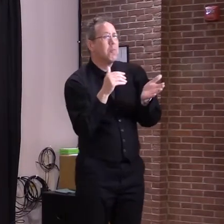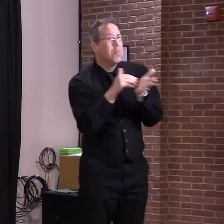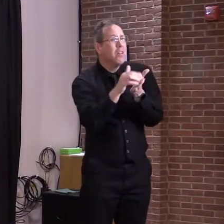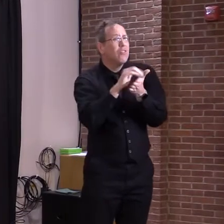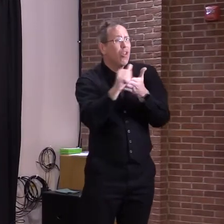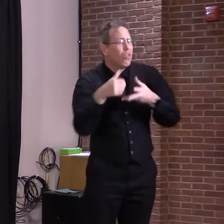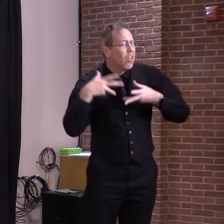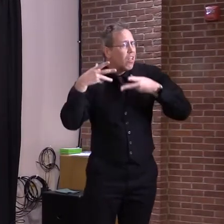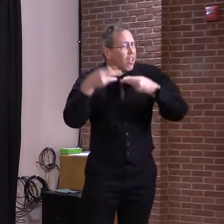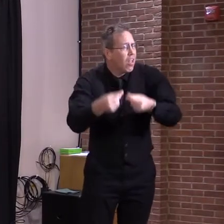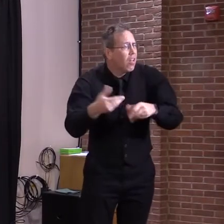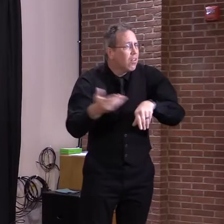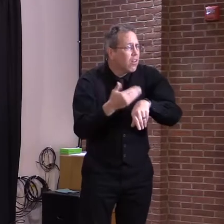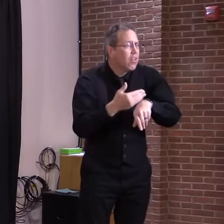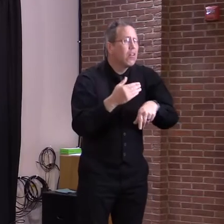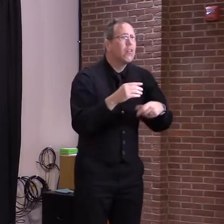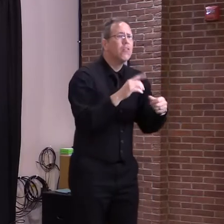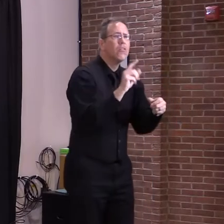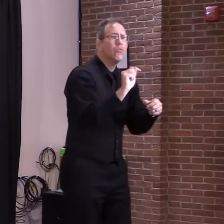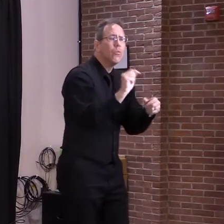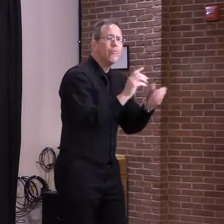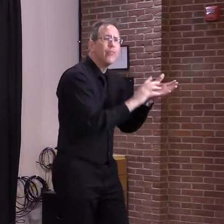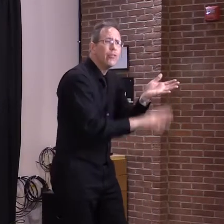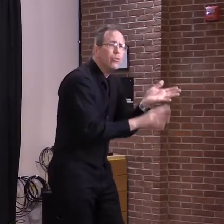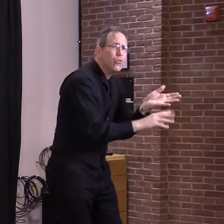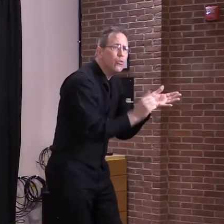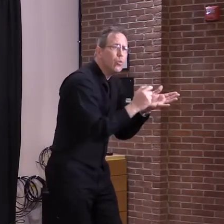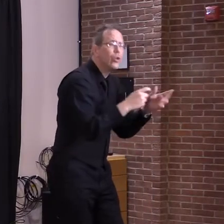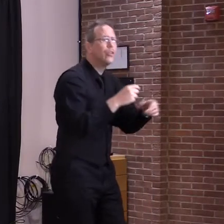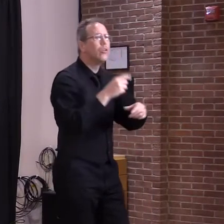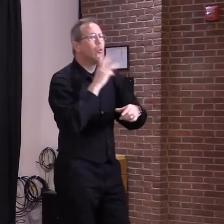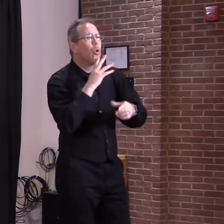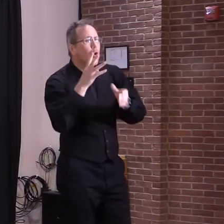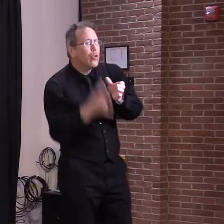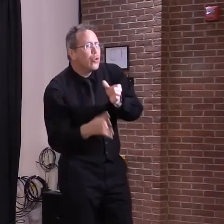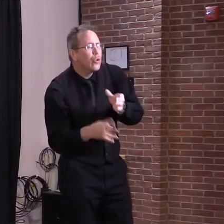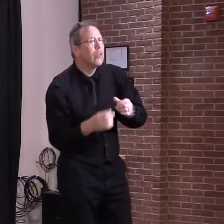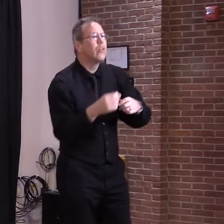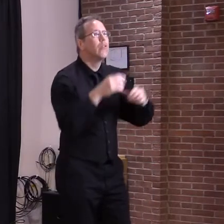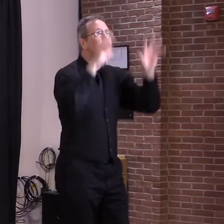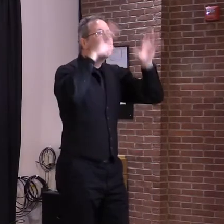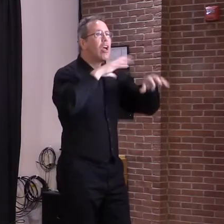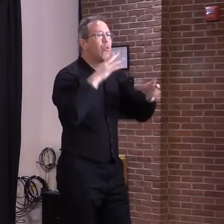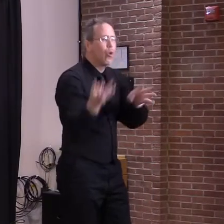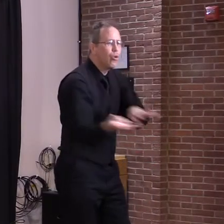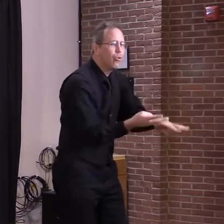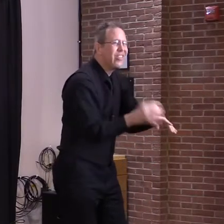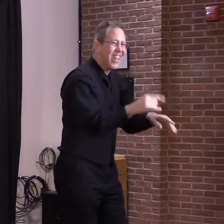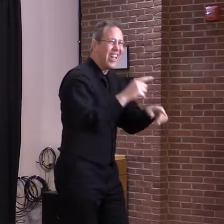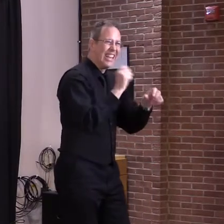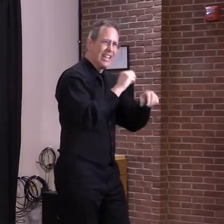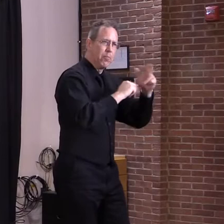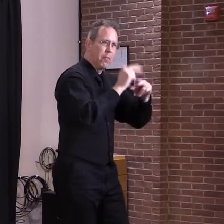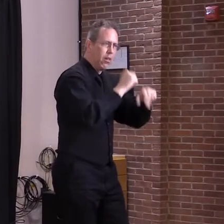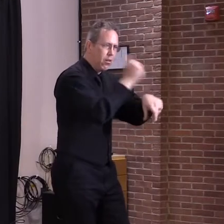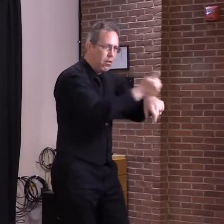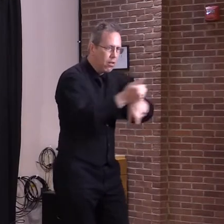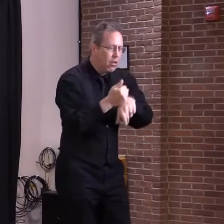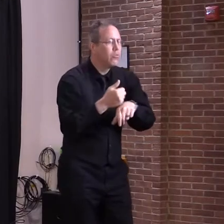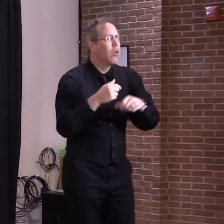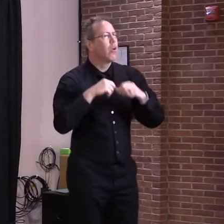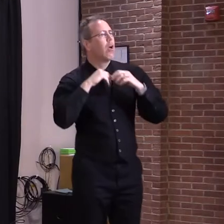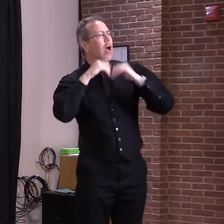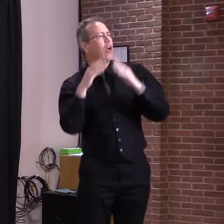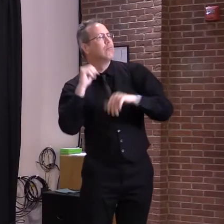stormwater, which is necessary in order to build more housing in many of our downtowns and village centers. Along with